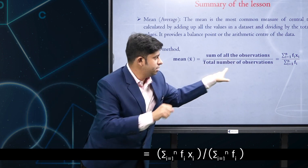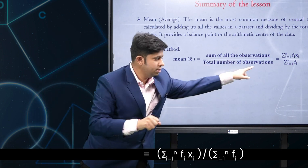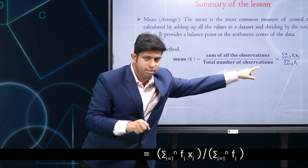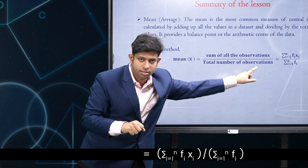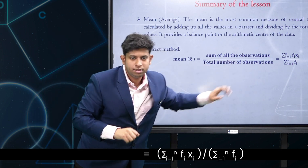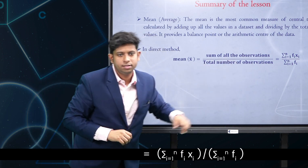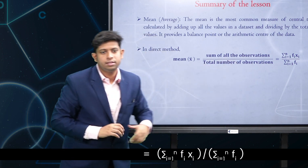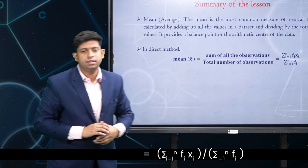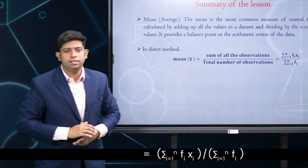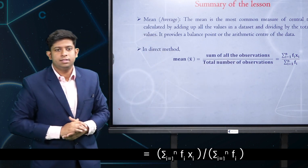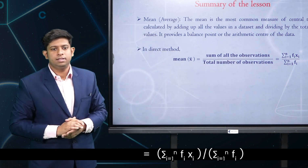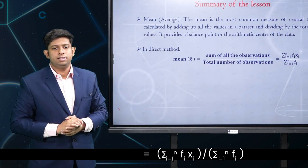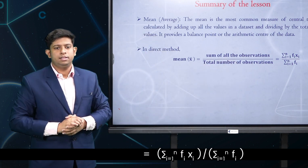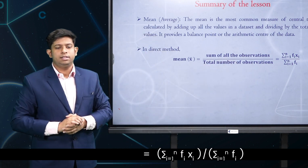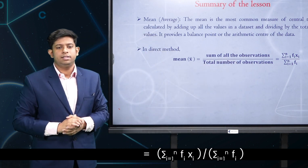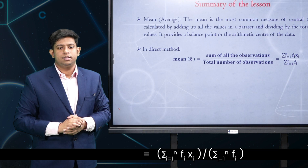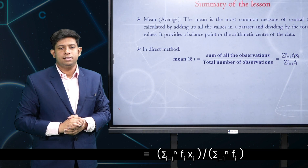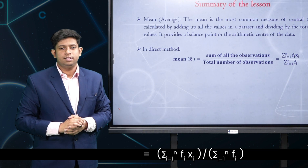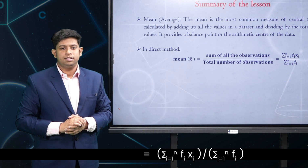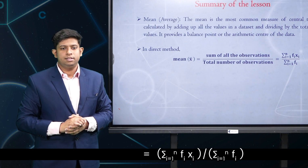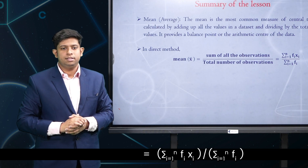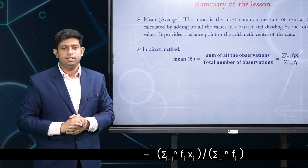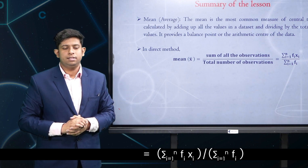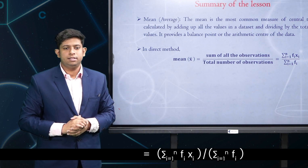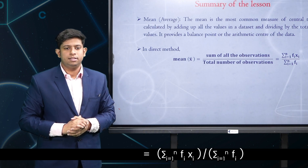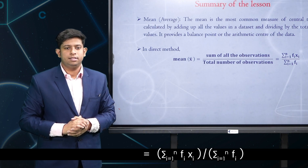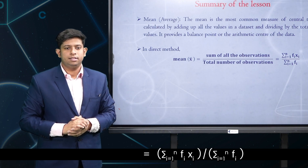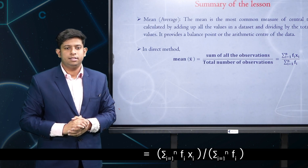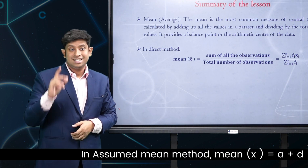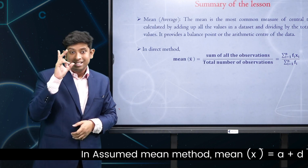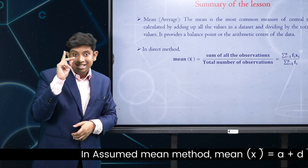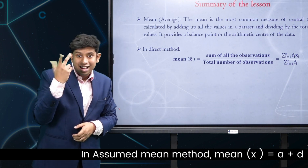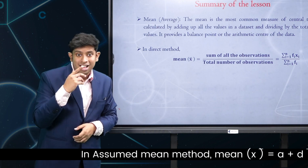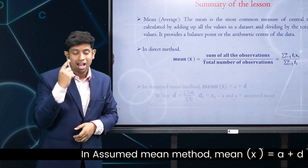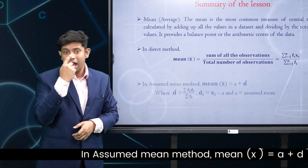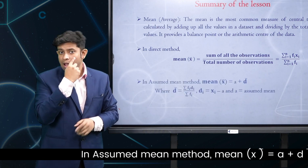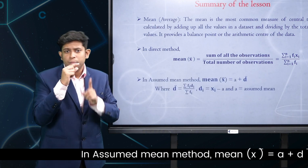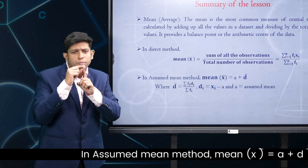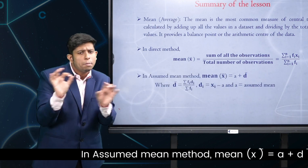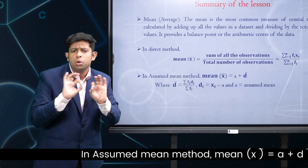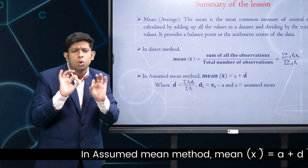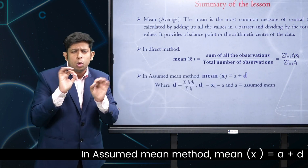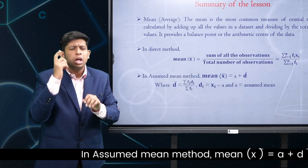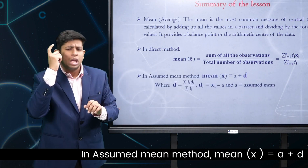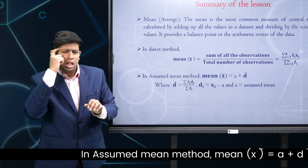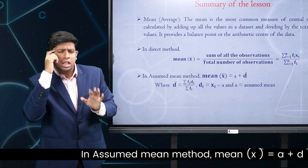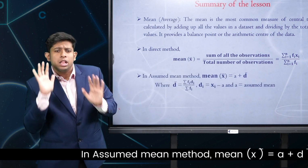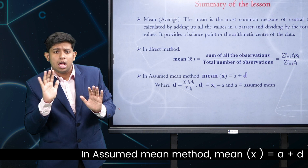n Fi xi by summation I equal to 1 to n Fi. In assumed mean method, mean x bar is equal